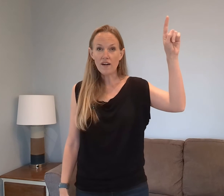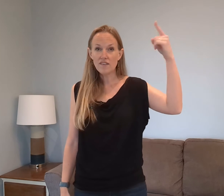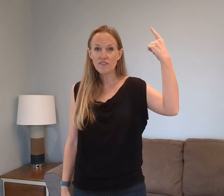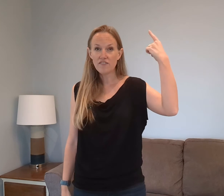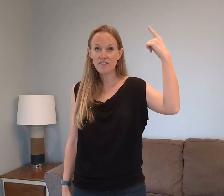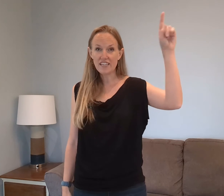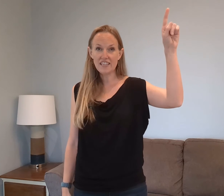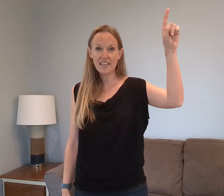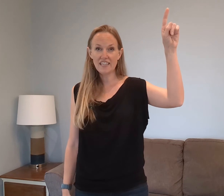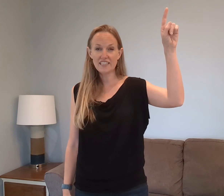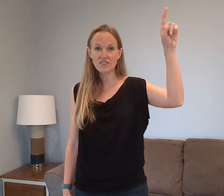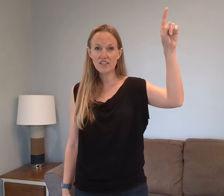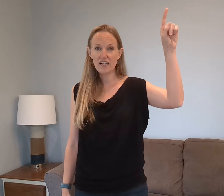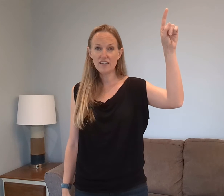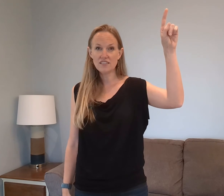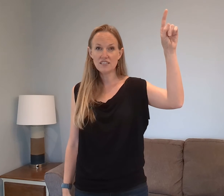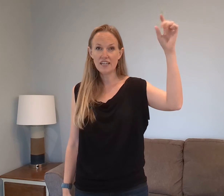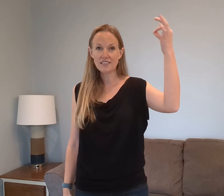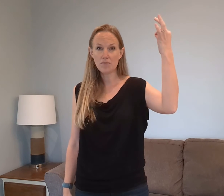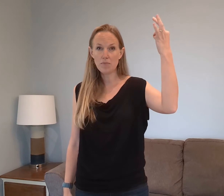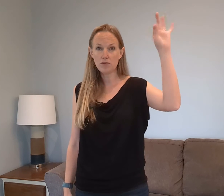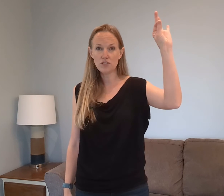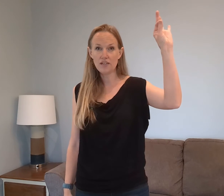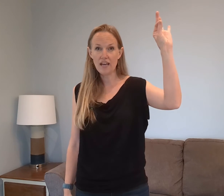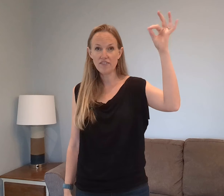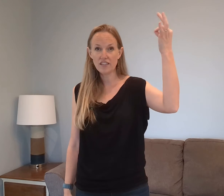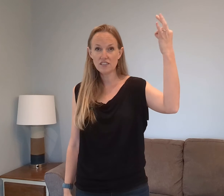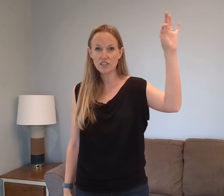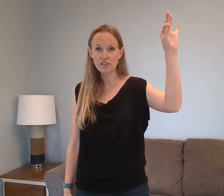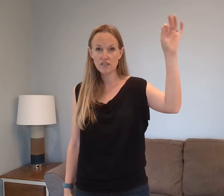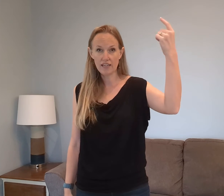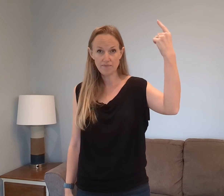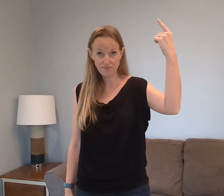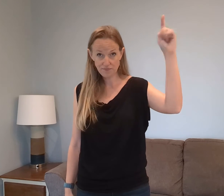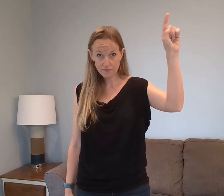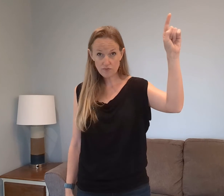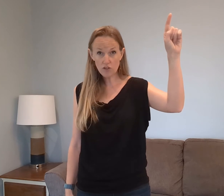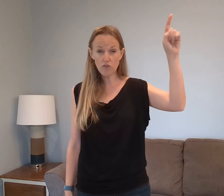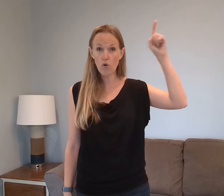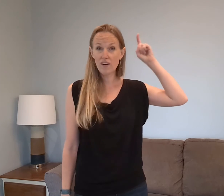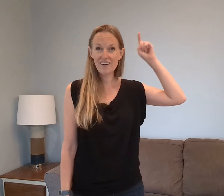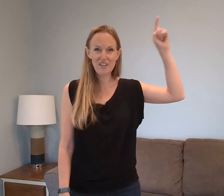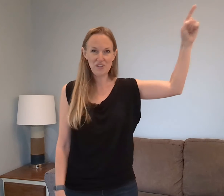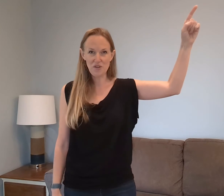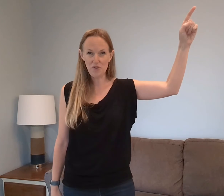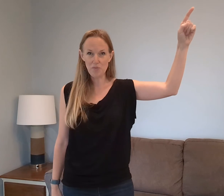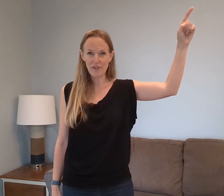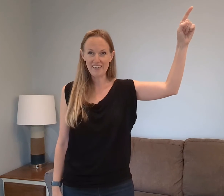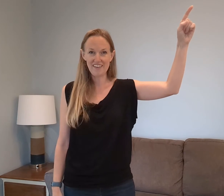For, flicking that index finger out. Okay, some people will do an F here too. Okay, for you, pointing to God